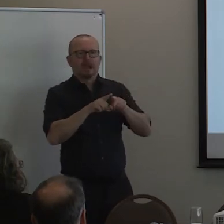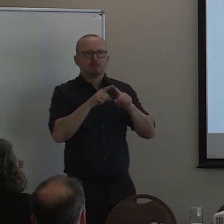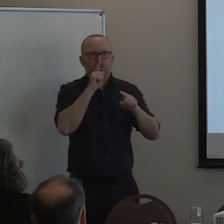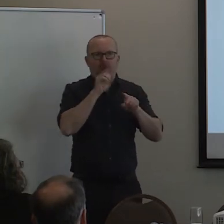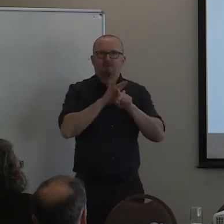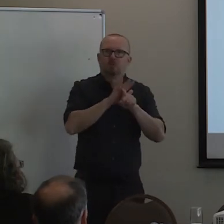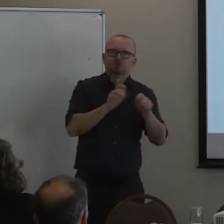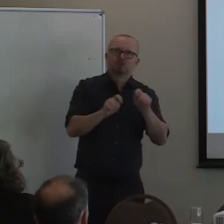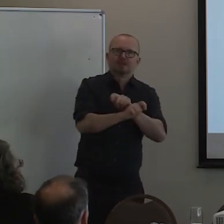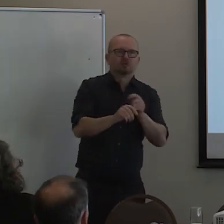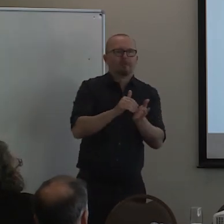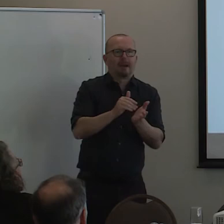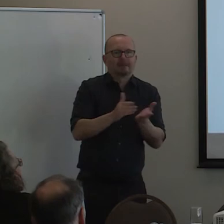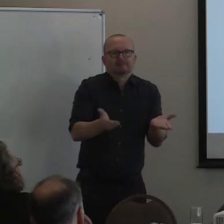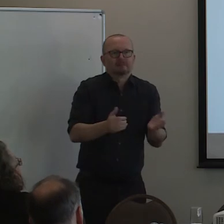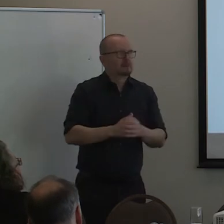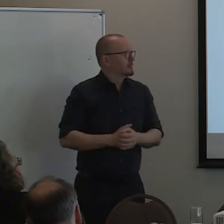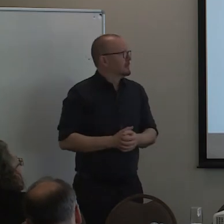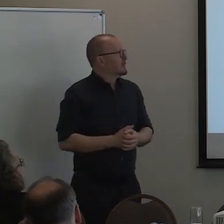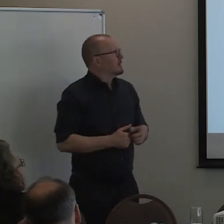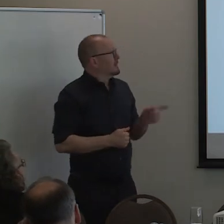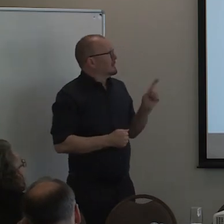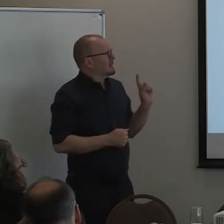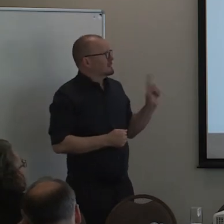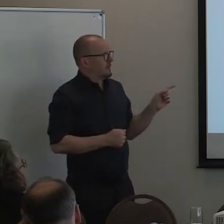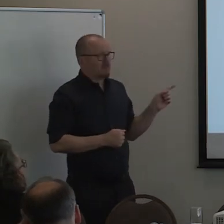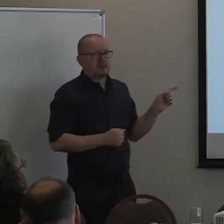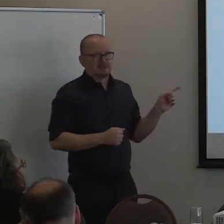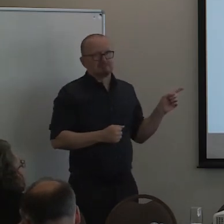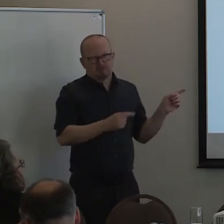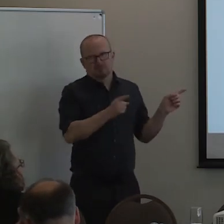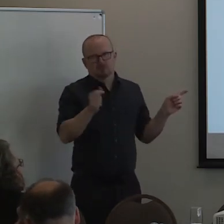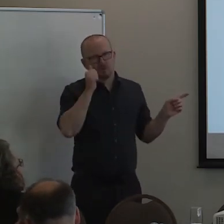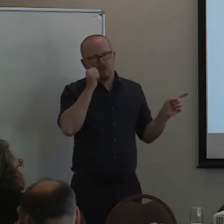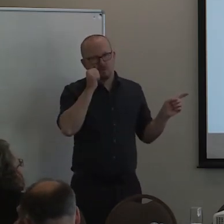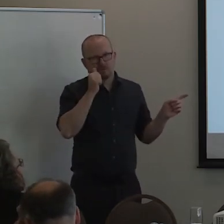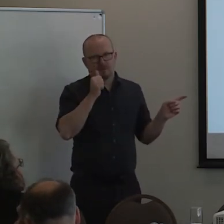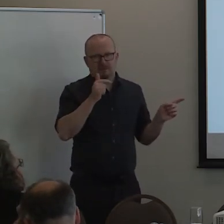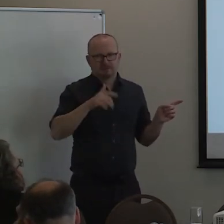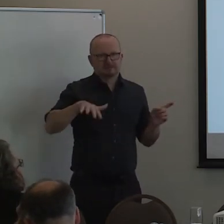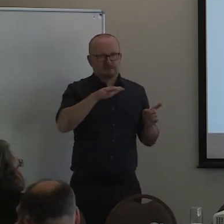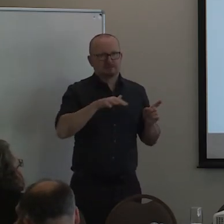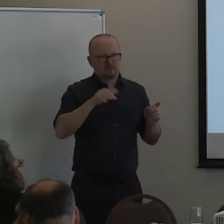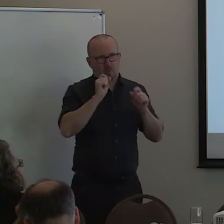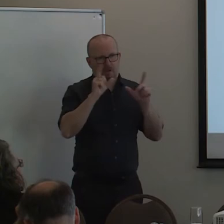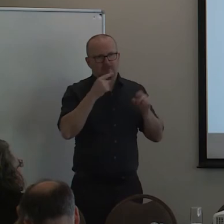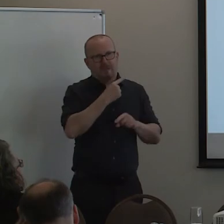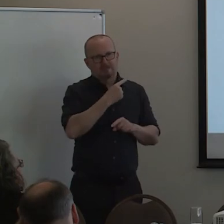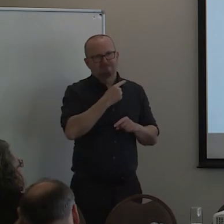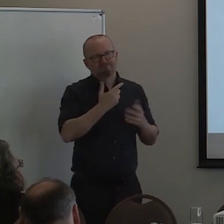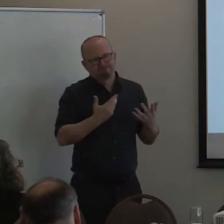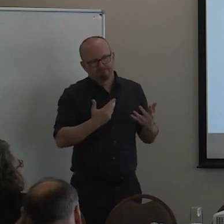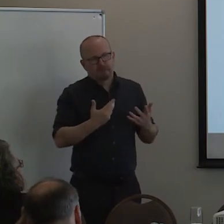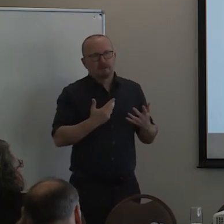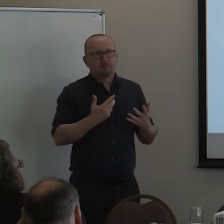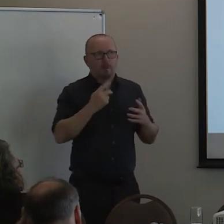So this is probably an obvious statement for a lot of you here today. I know the sector is very well aware of these arguments. But we're seeing this